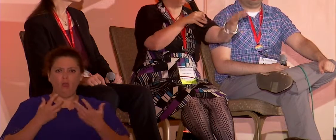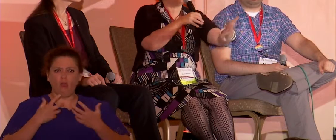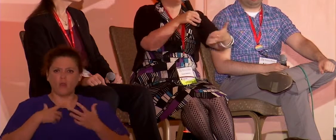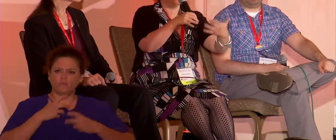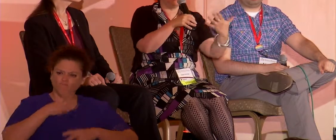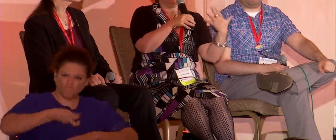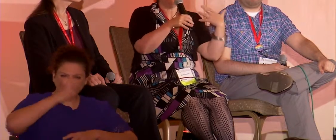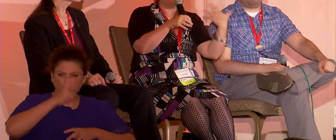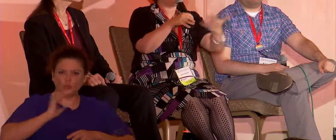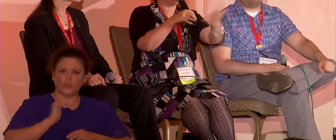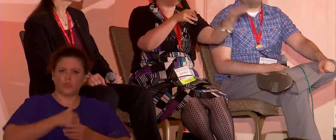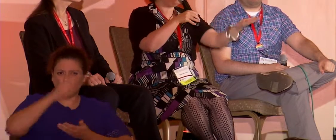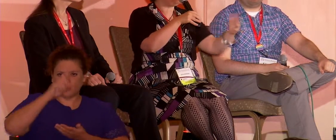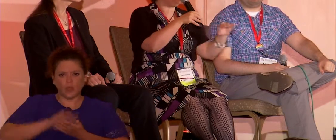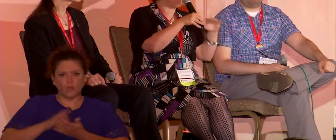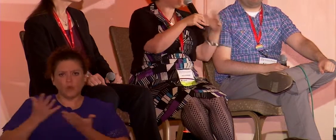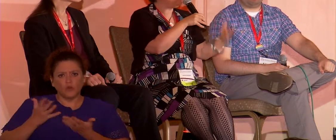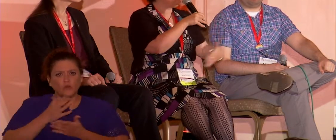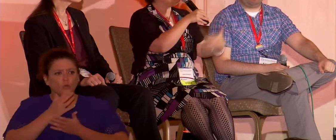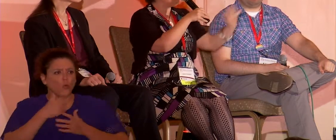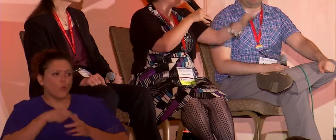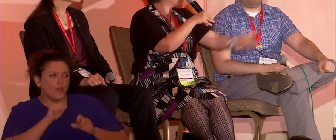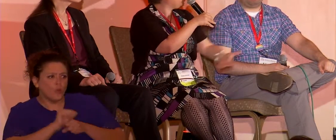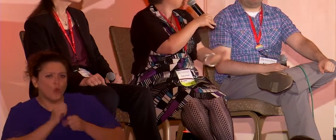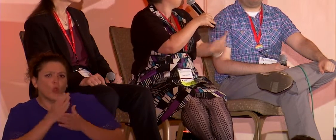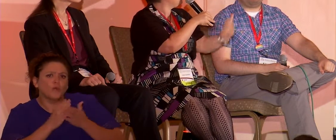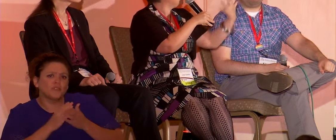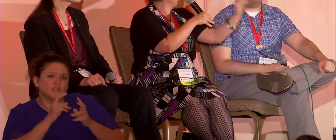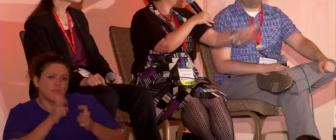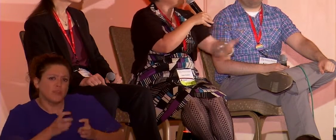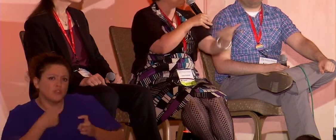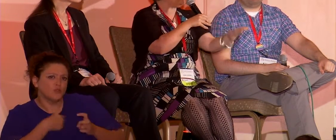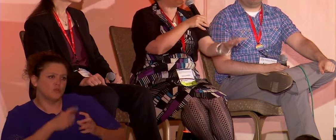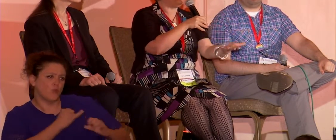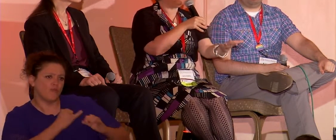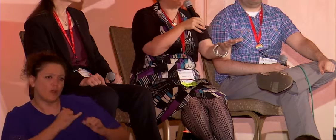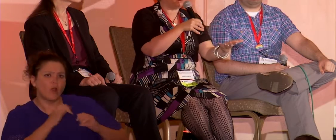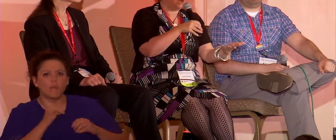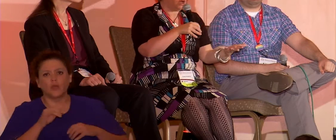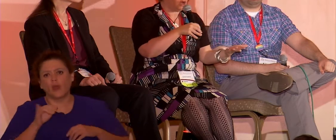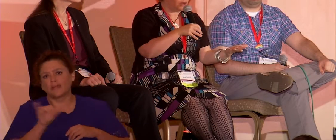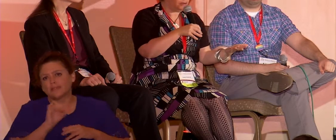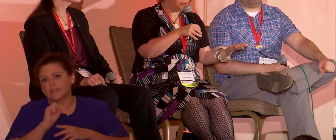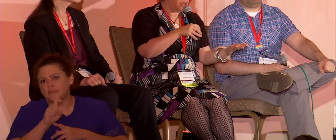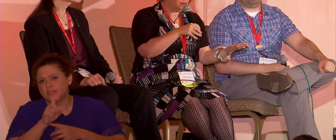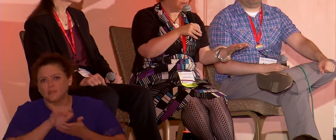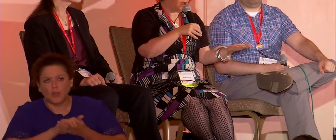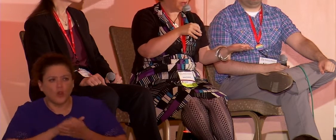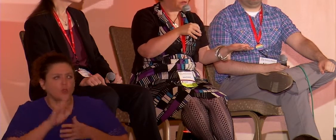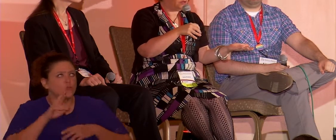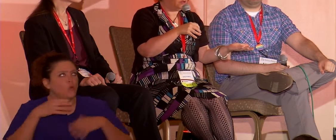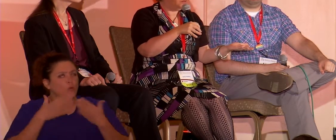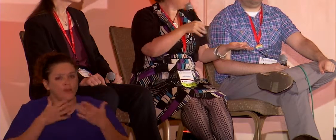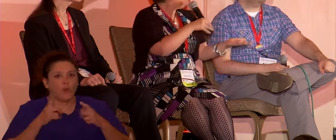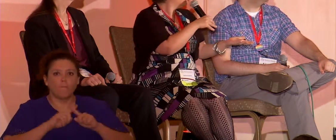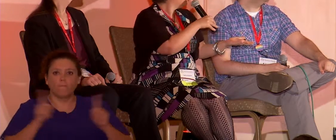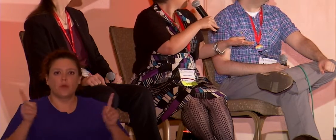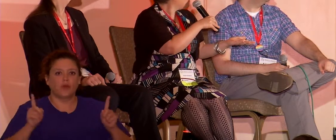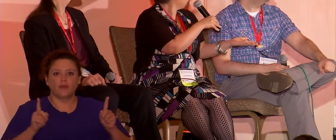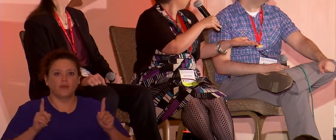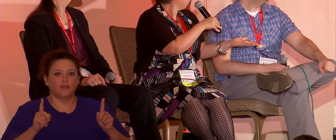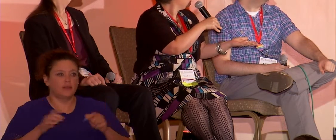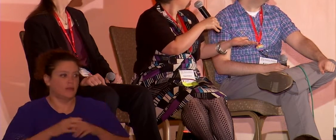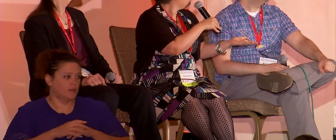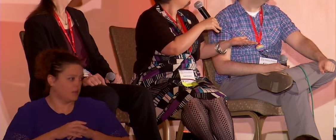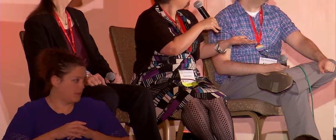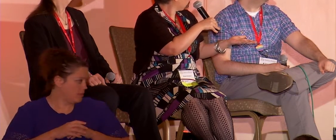in coalition on some issues we have in common, you know, same-sex marriage or reproductive rights or whatever. But we send the secular coalition.